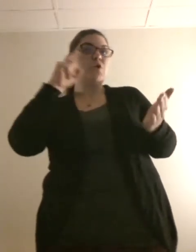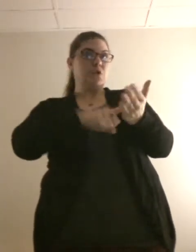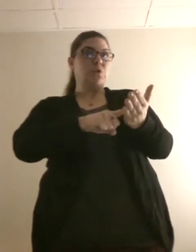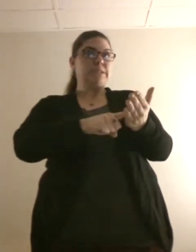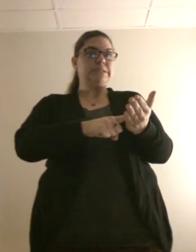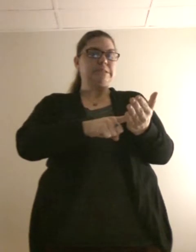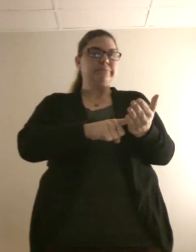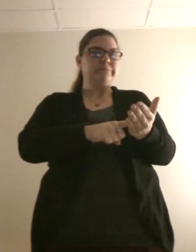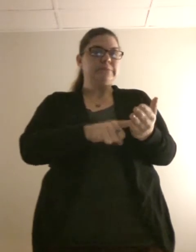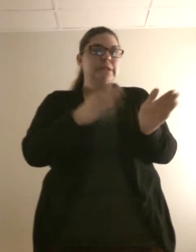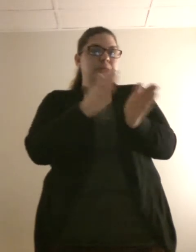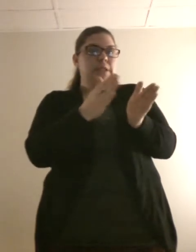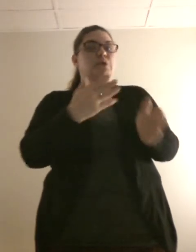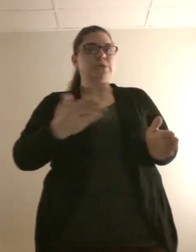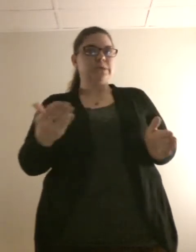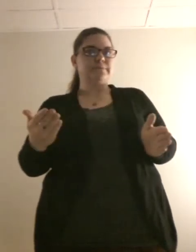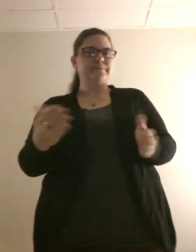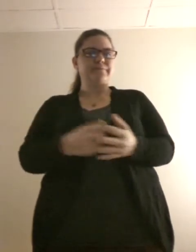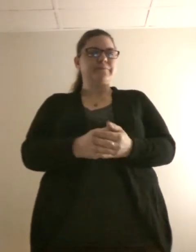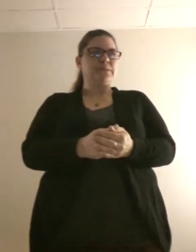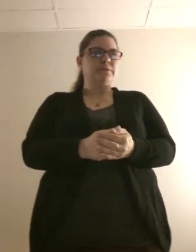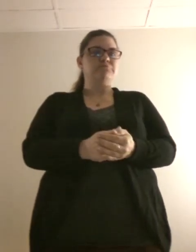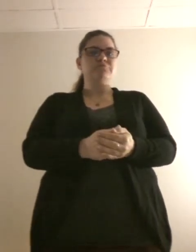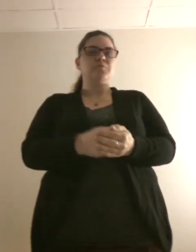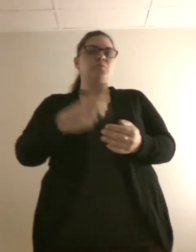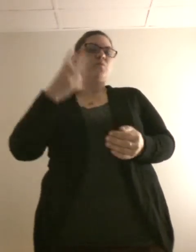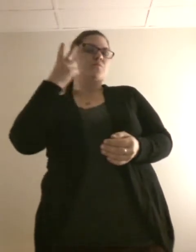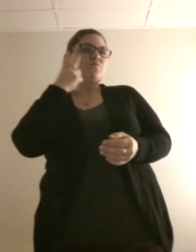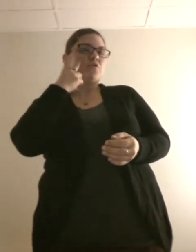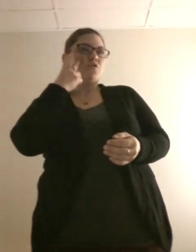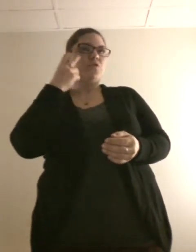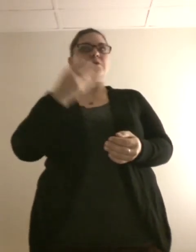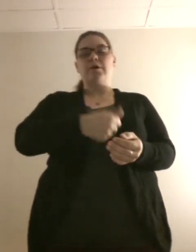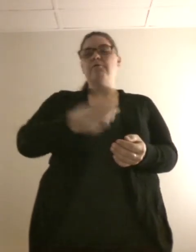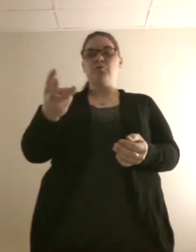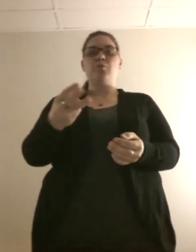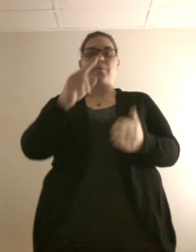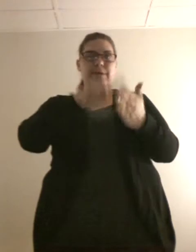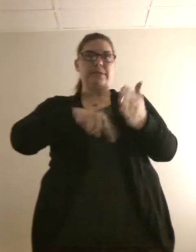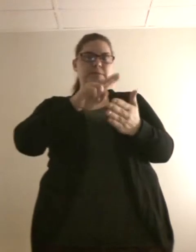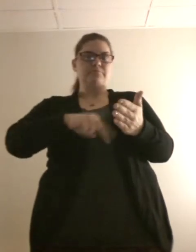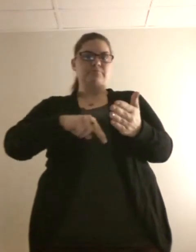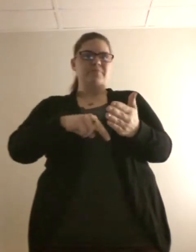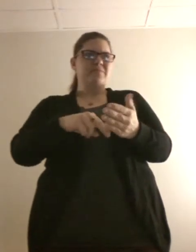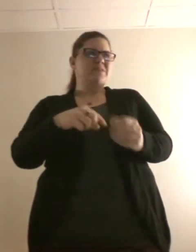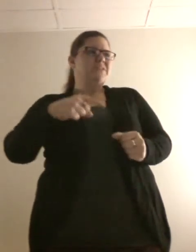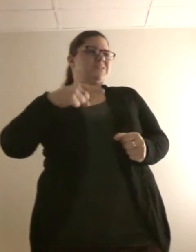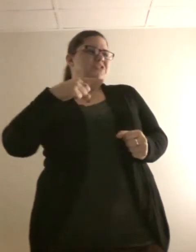paintings. And she was really one of the first people to to do this.